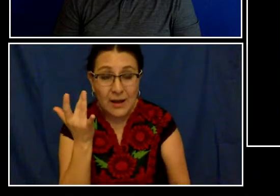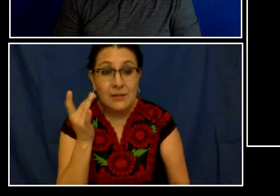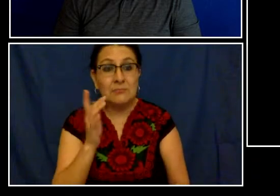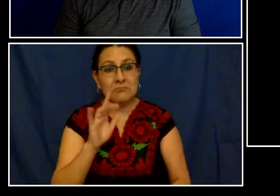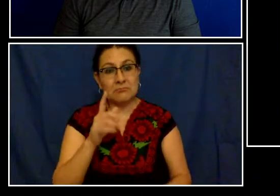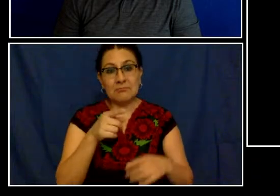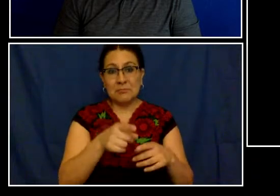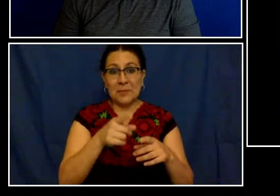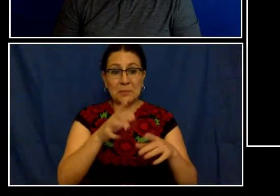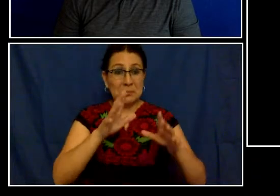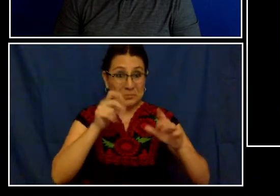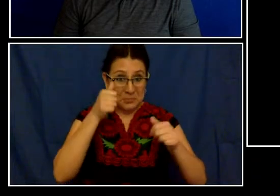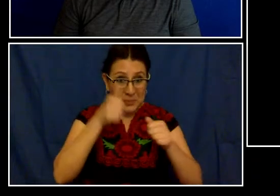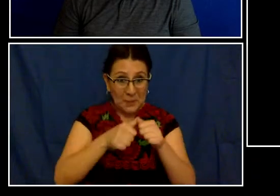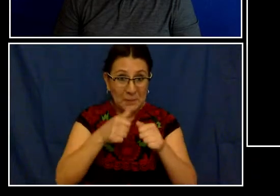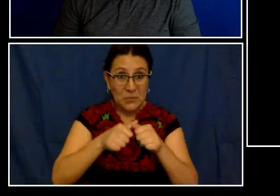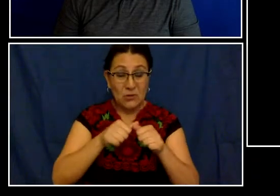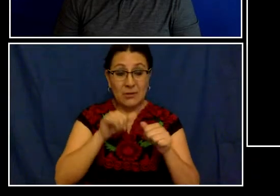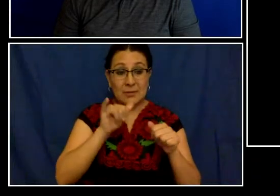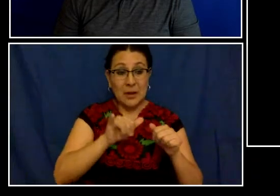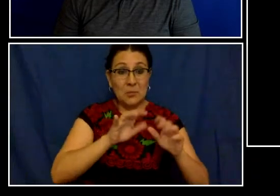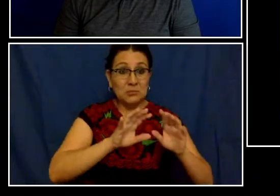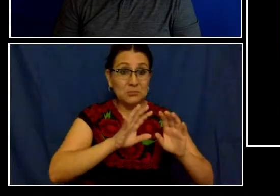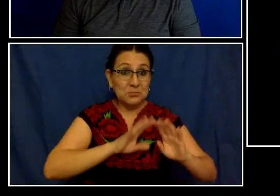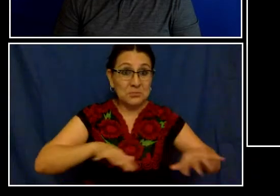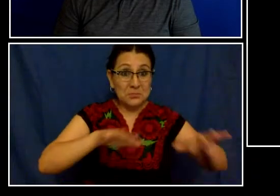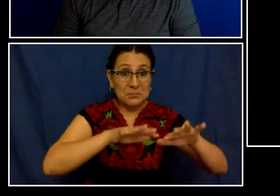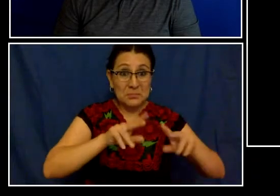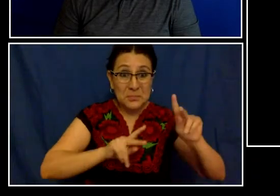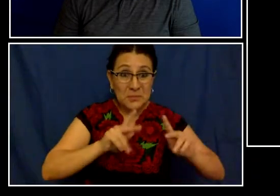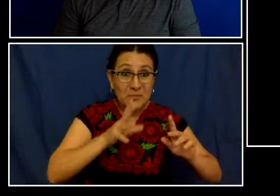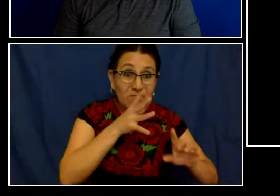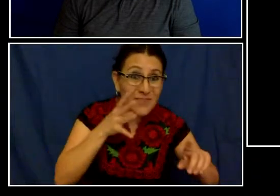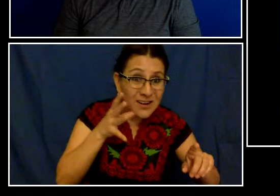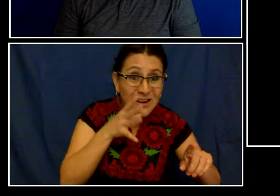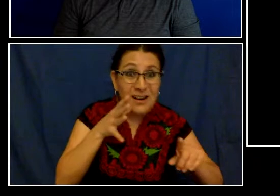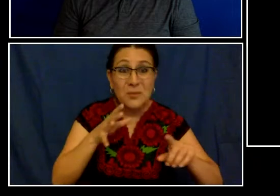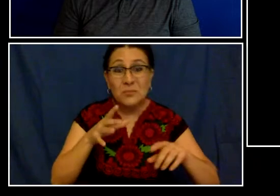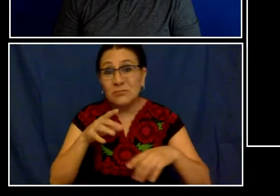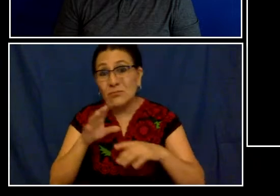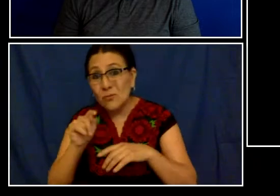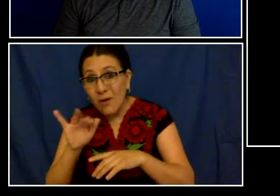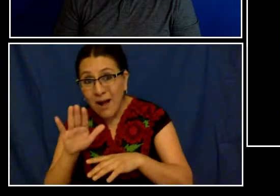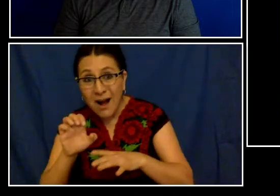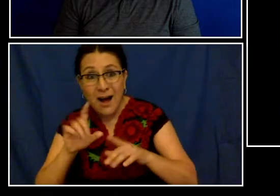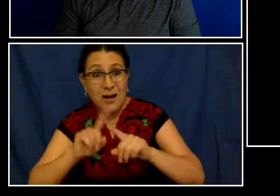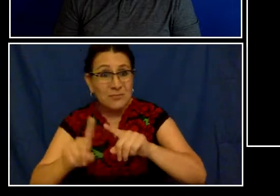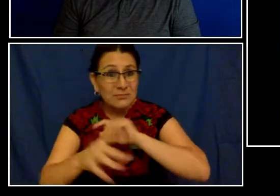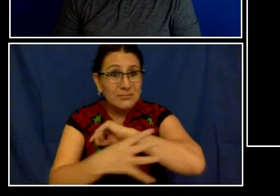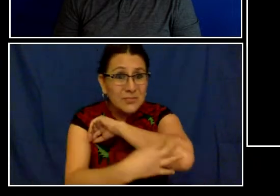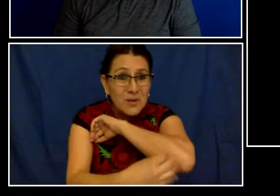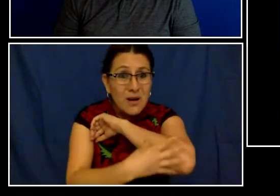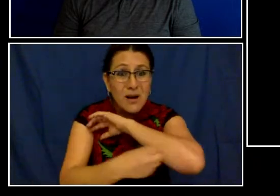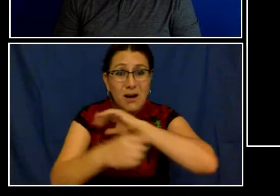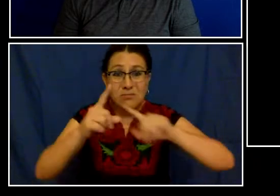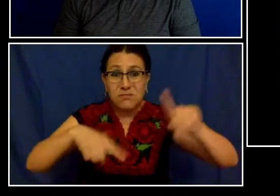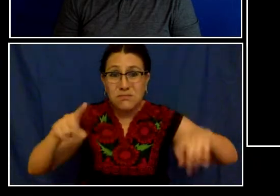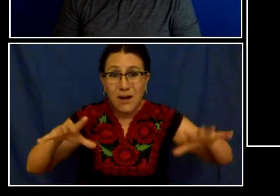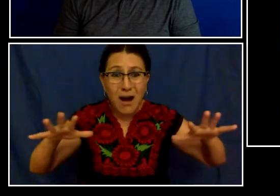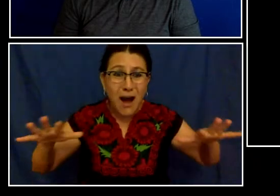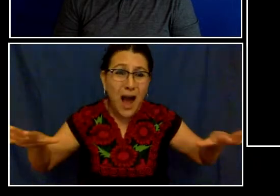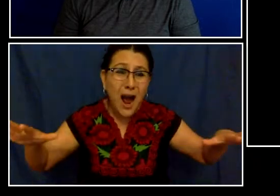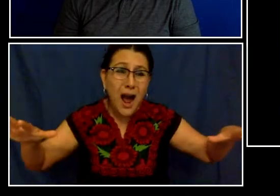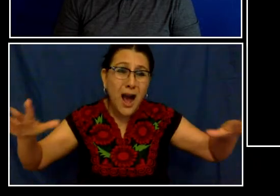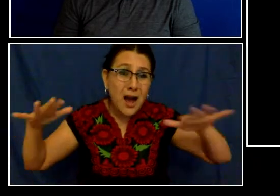people feel like, we should honor her and them because, like I said, remember, the people, the farmers,